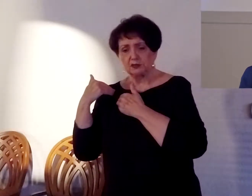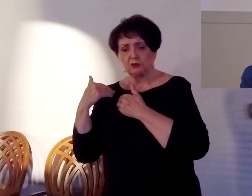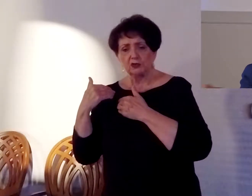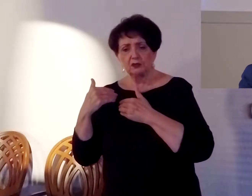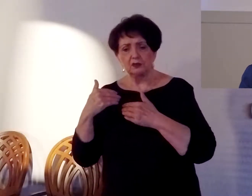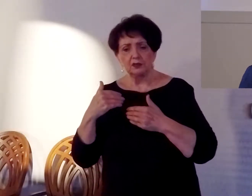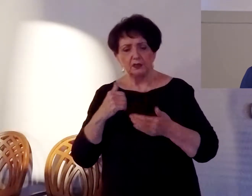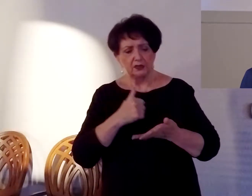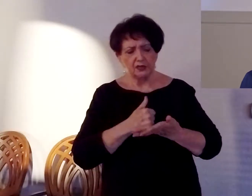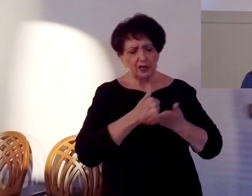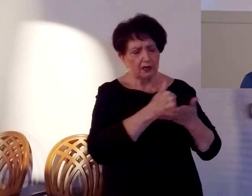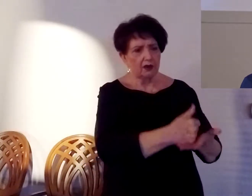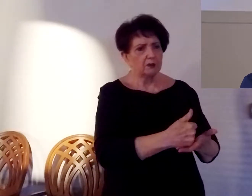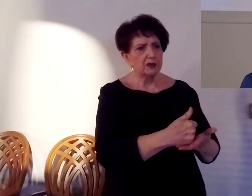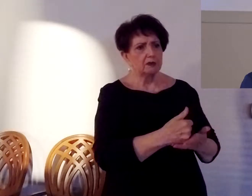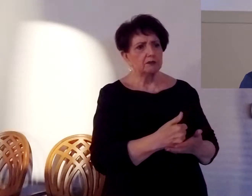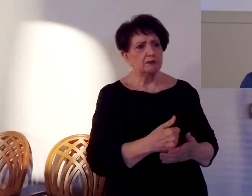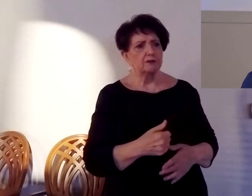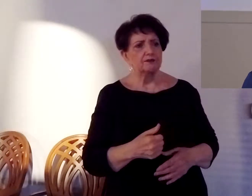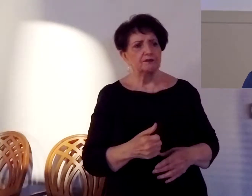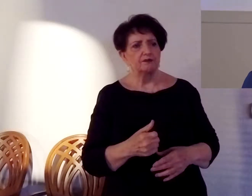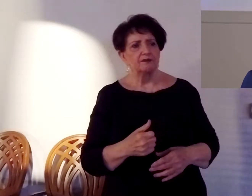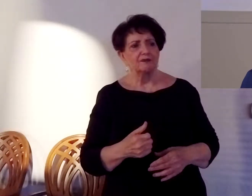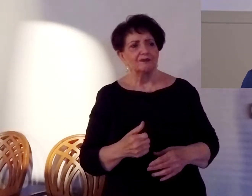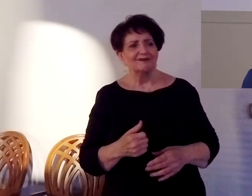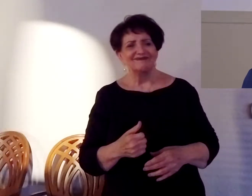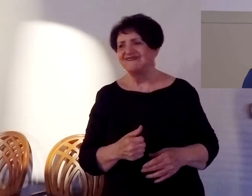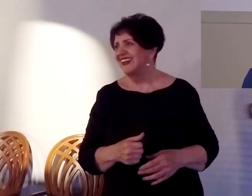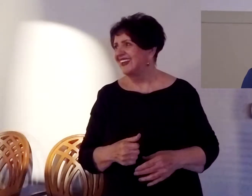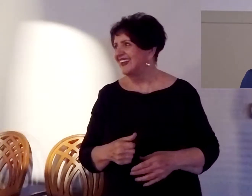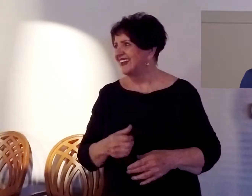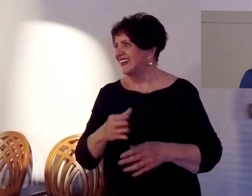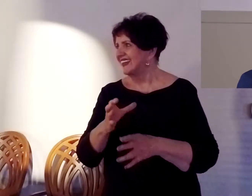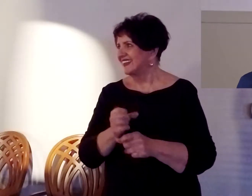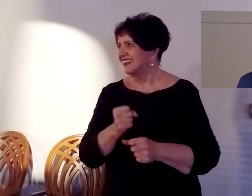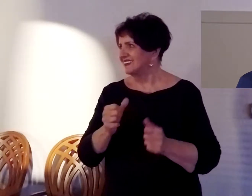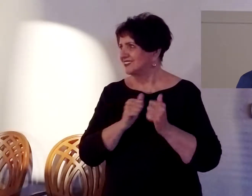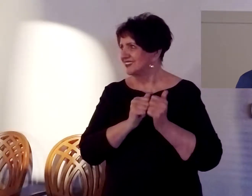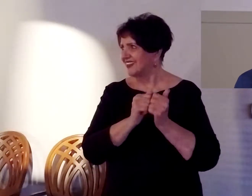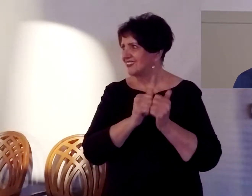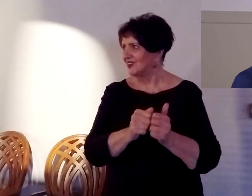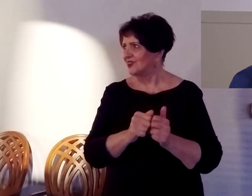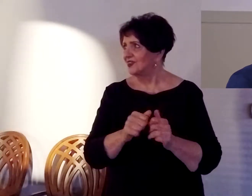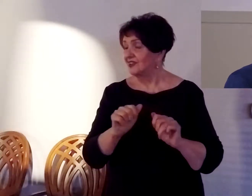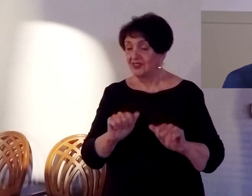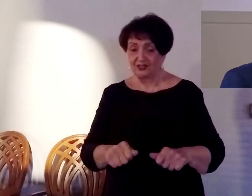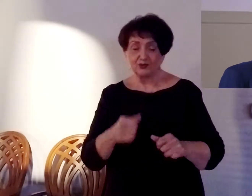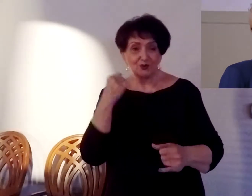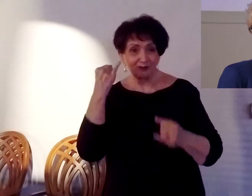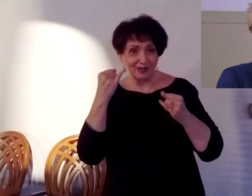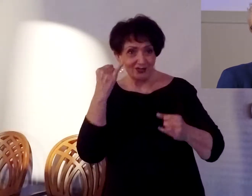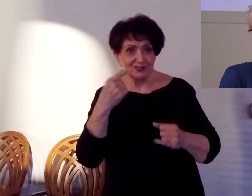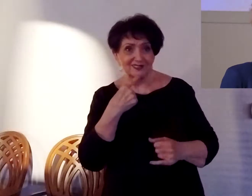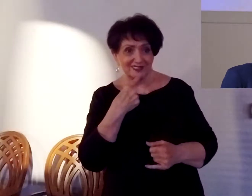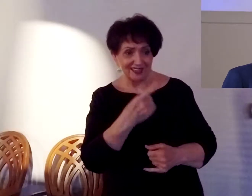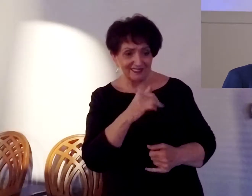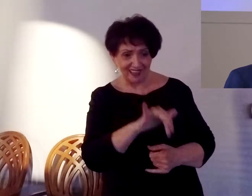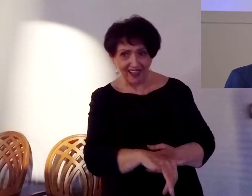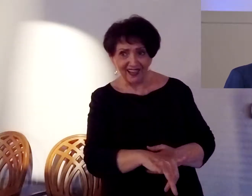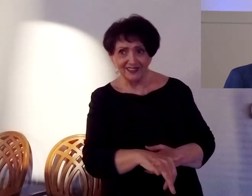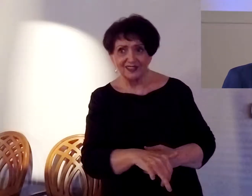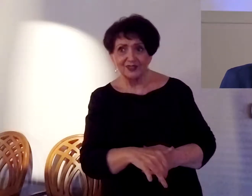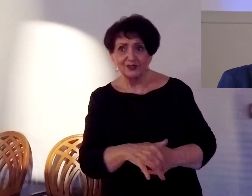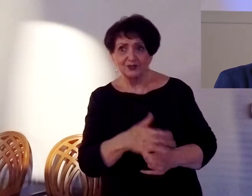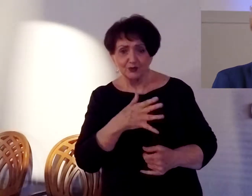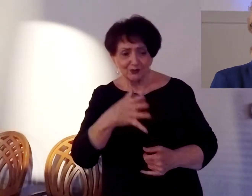could you just get your shit together? What do you need me for, really? Really, I mean, can you imagine saying that to